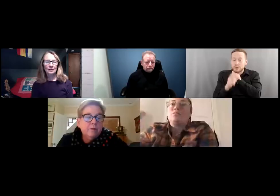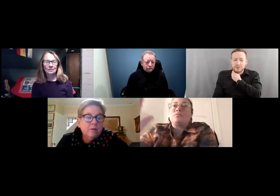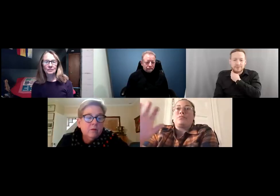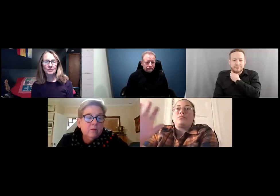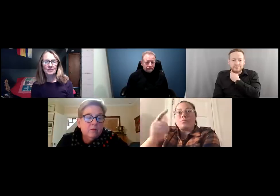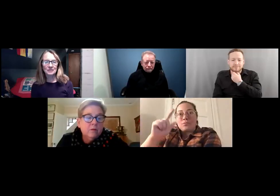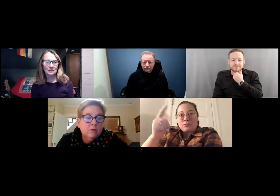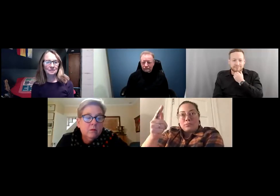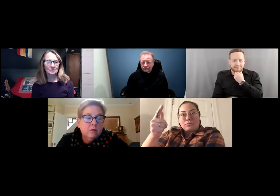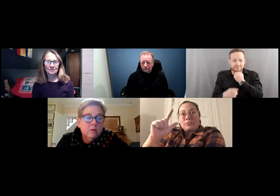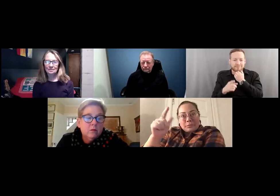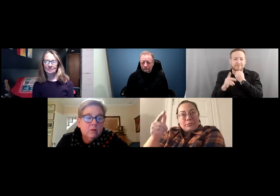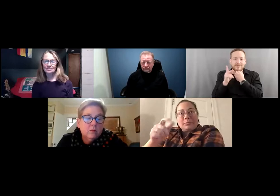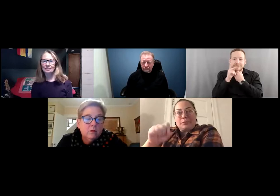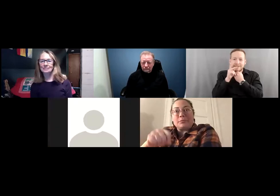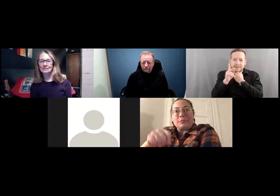Great. Do we have a second?